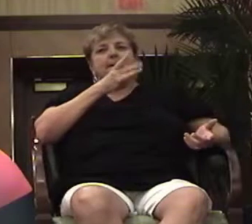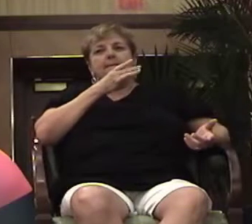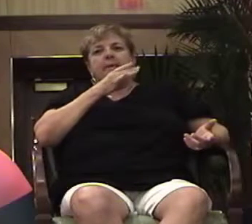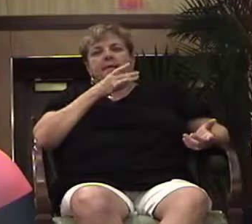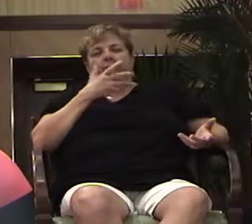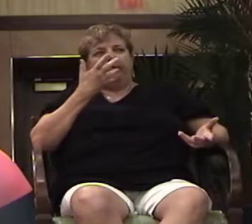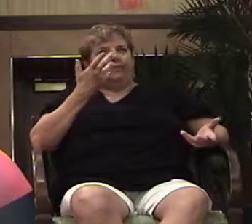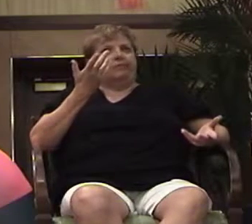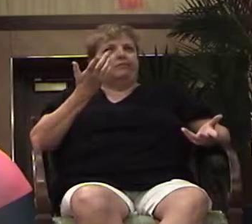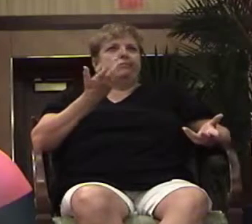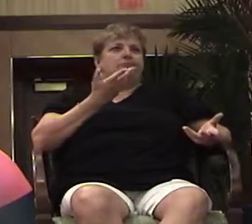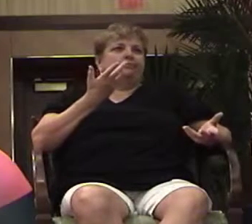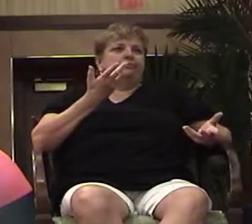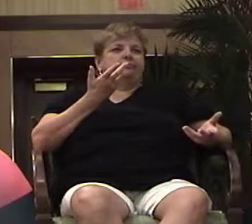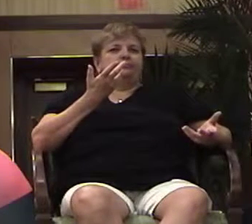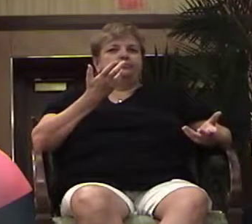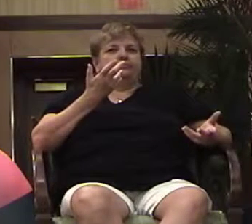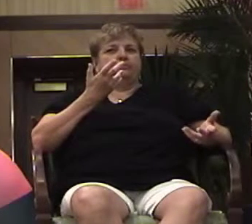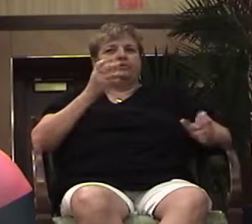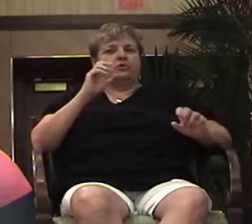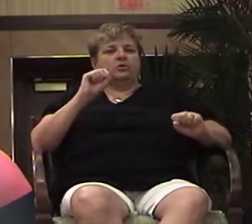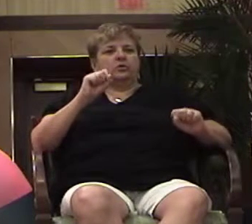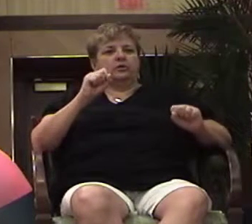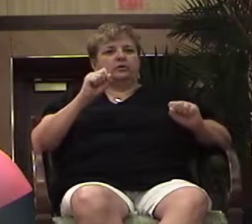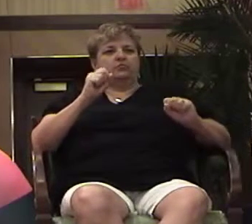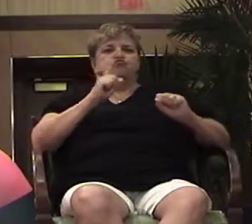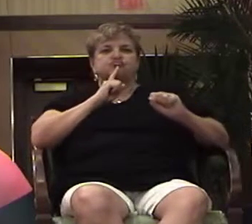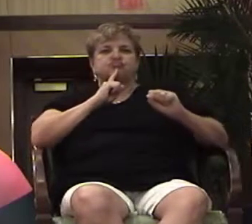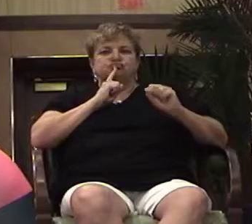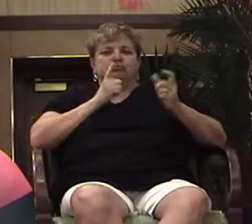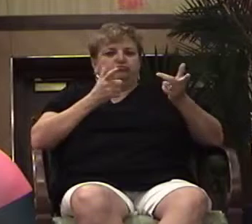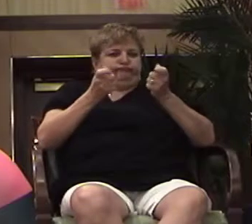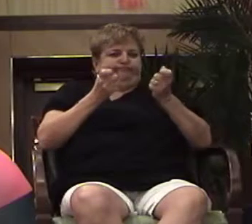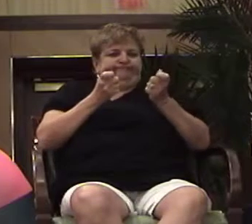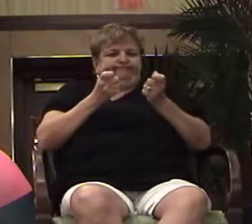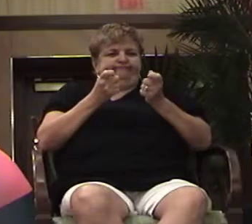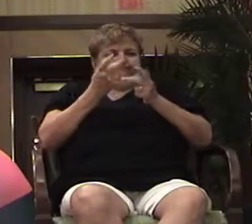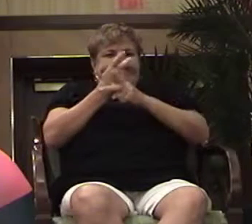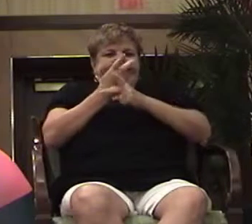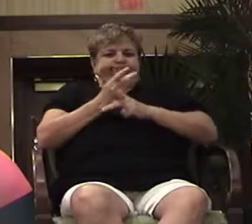whiz at managing money. I wish I'd have taken that after her.